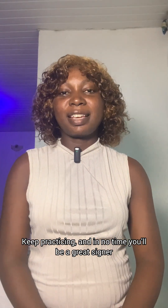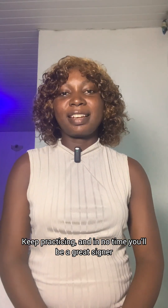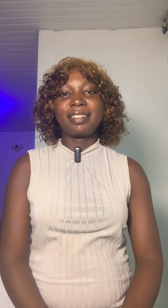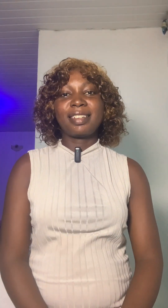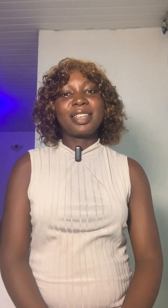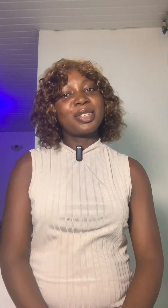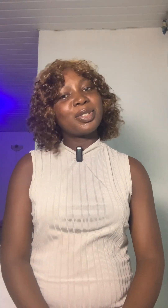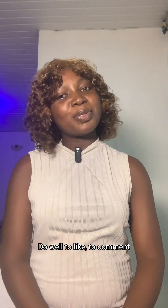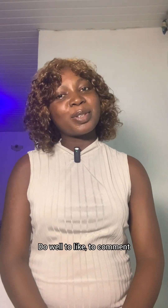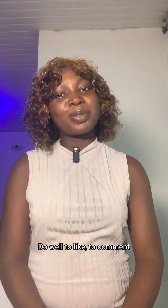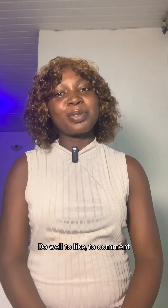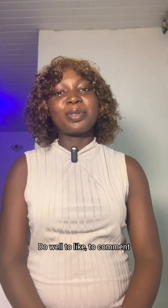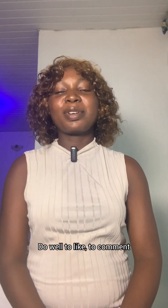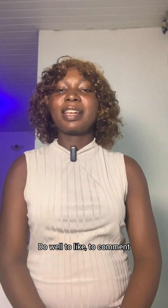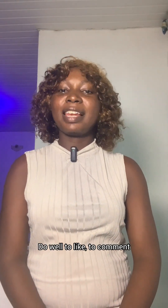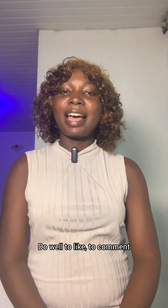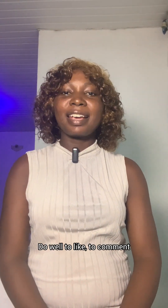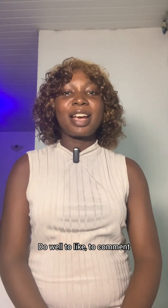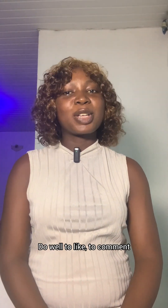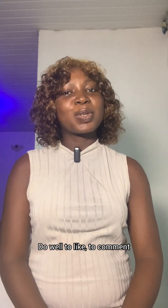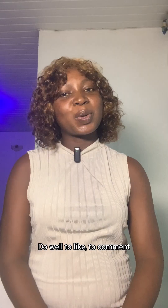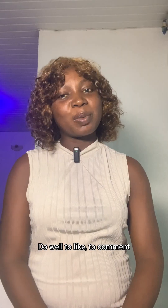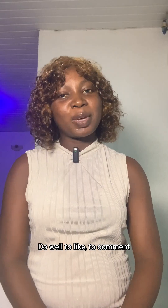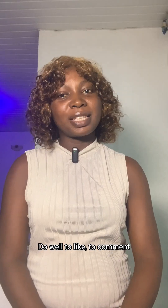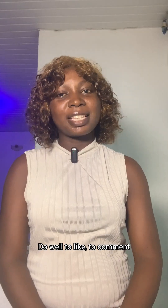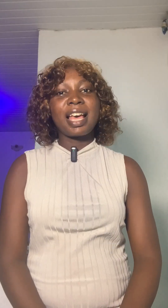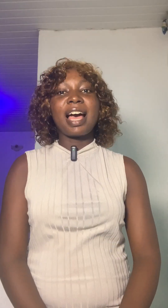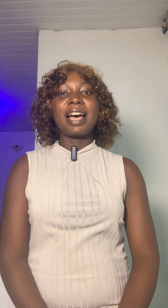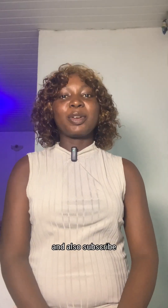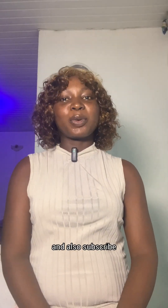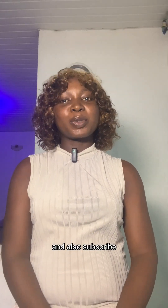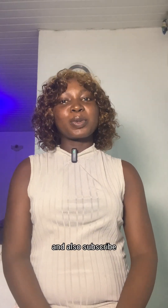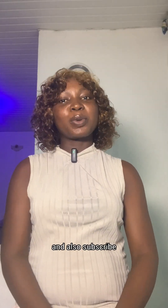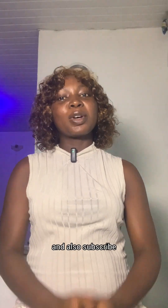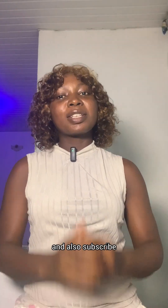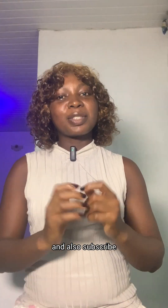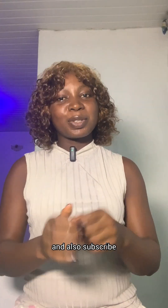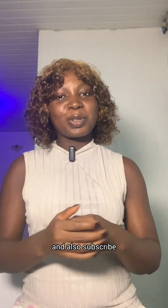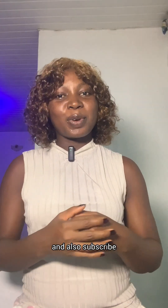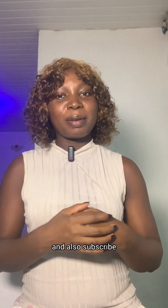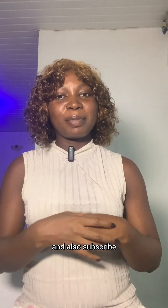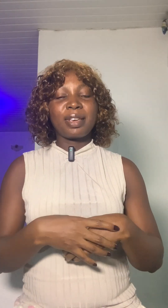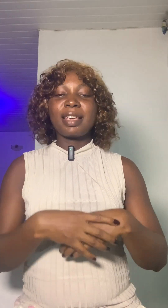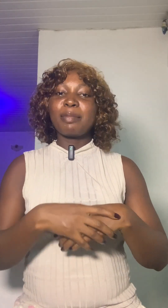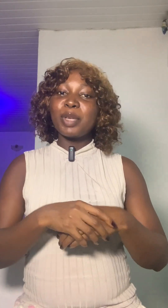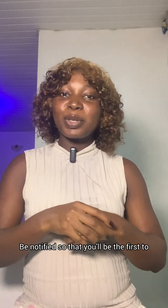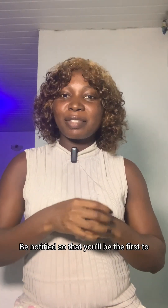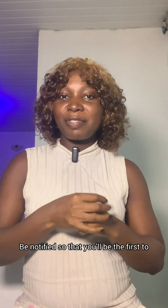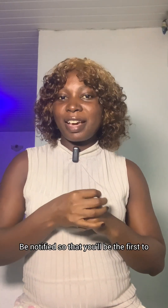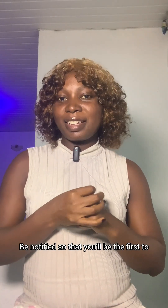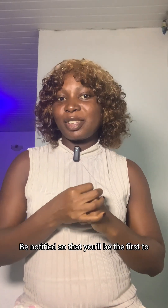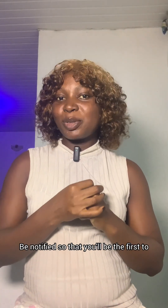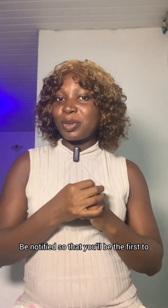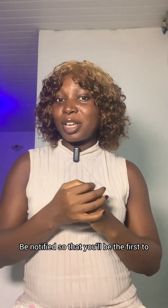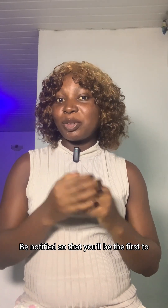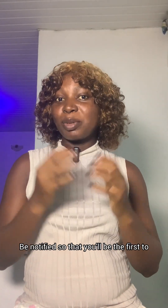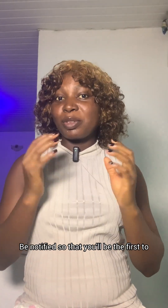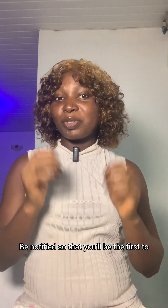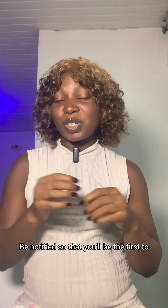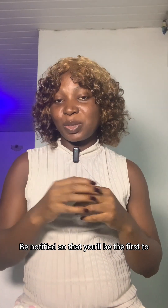signer. Do well to like, to comment, and also subscribe. Be notified so that you'll be the first to